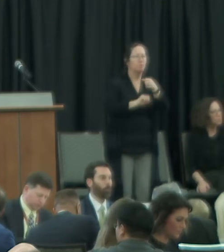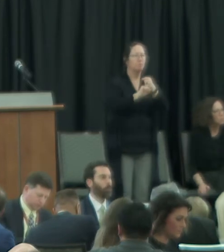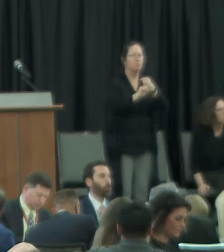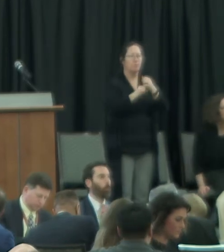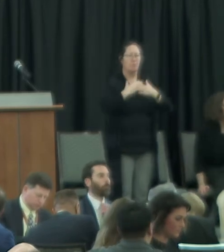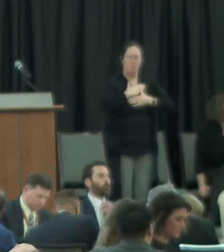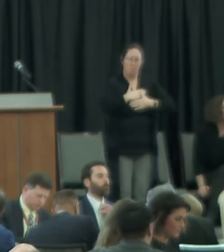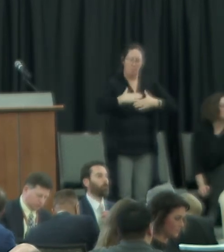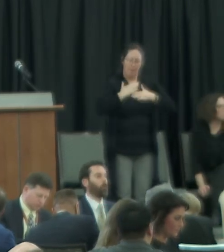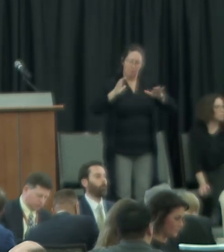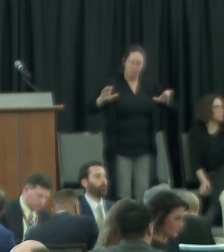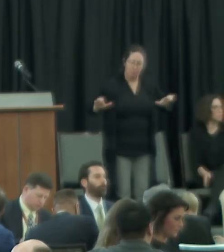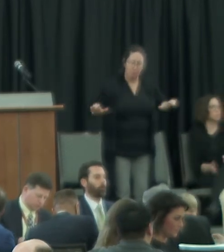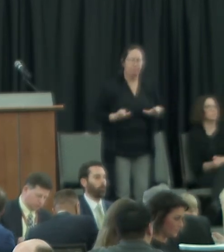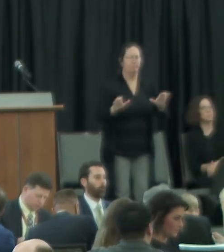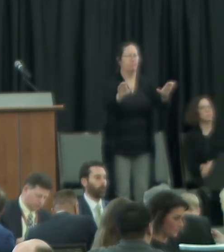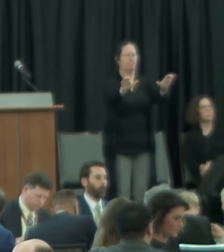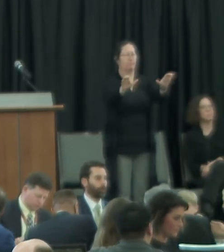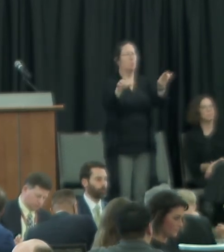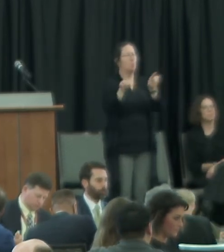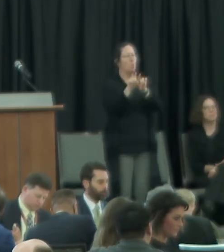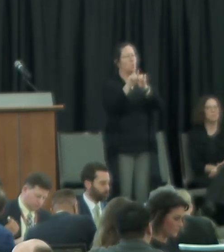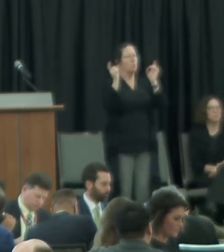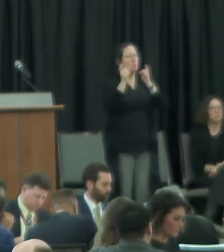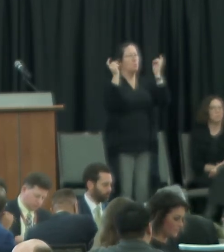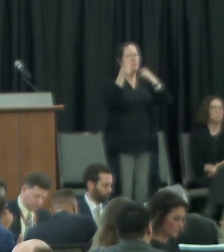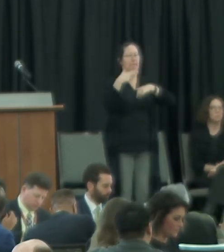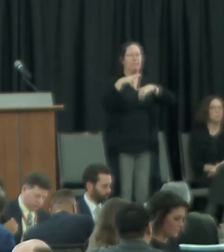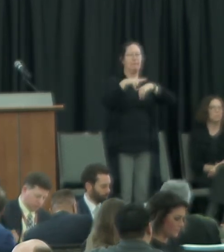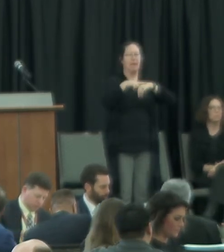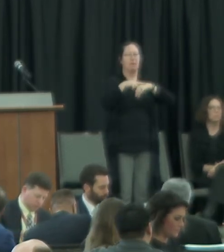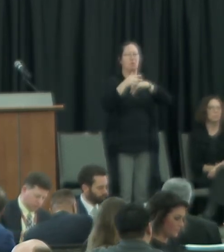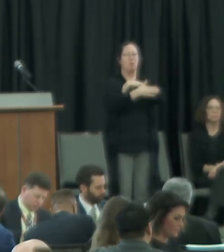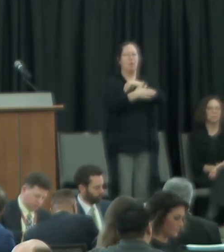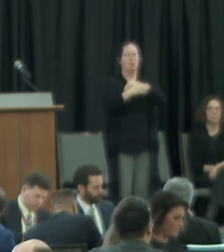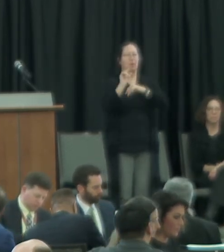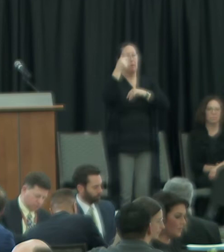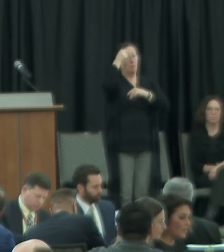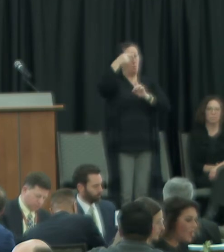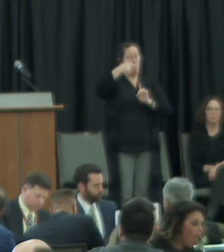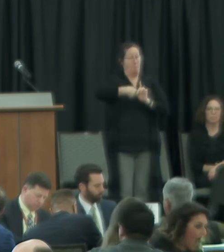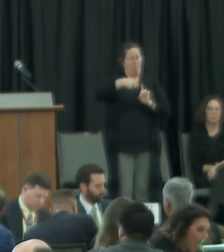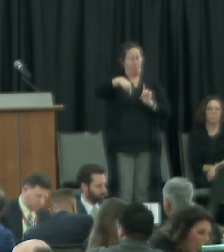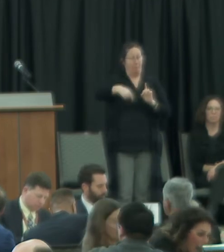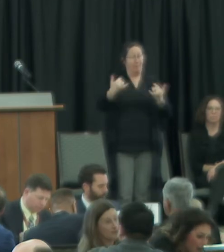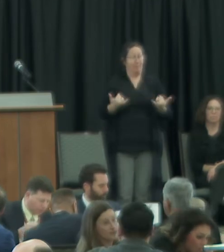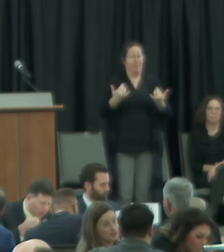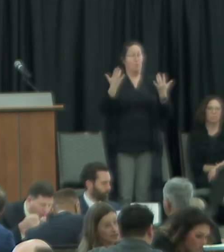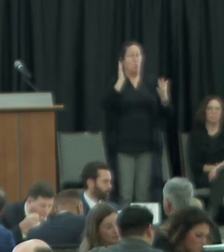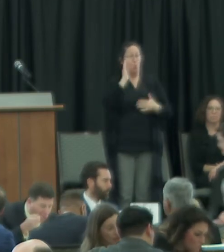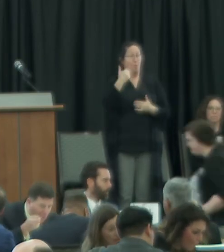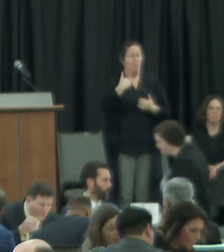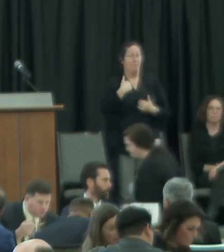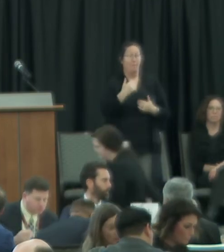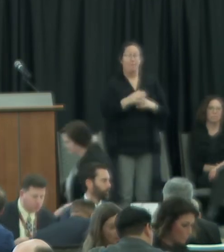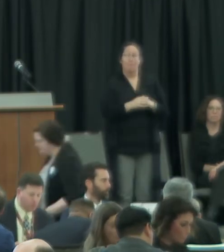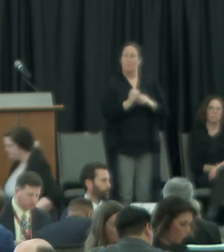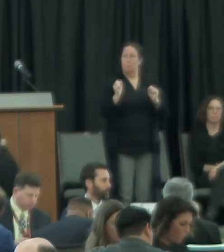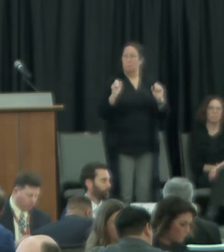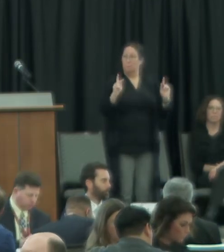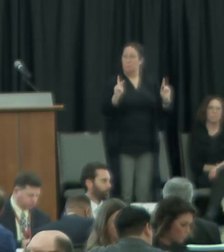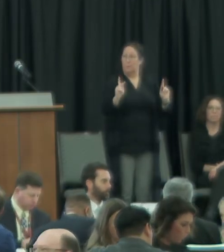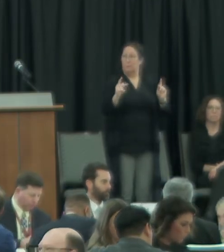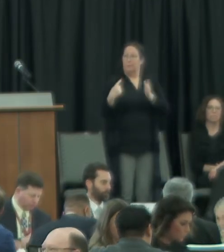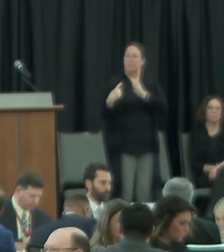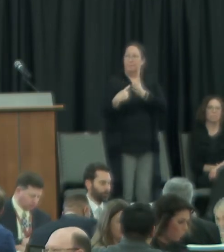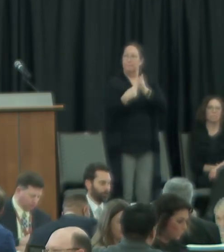for action. We are celebrating National County Government Month, and so there will be an opportunity to